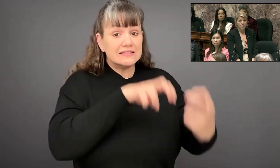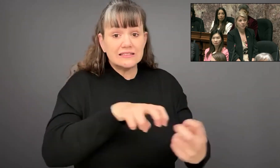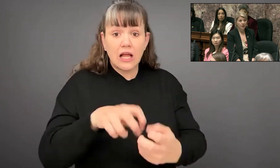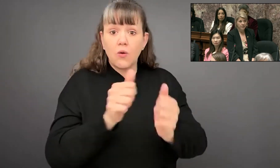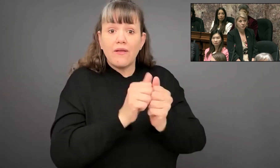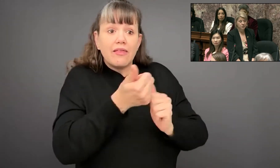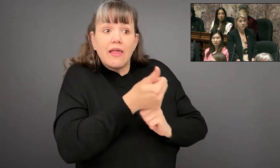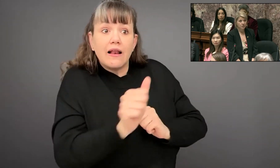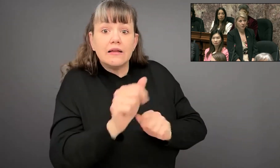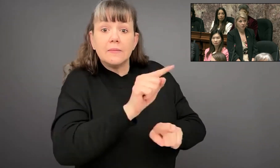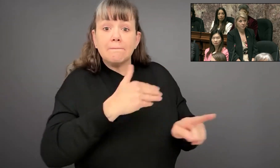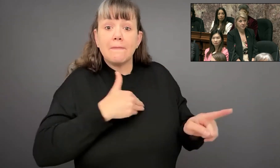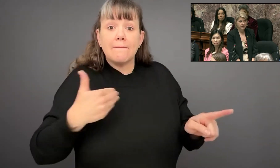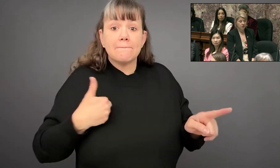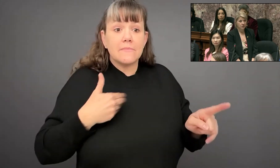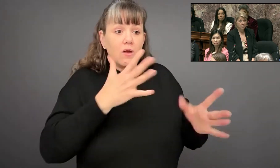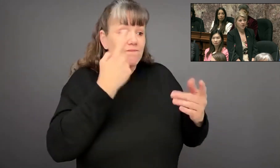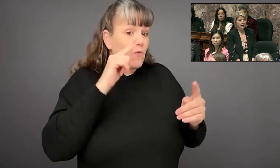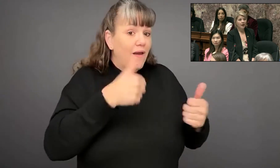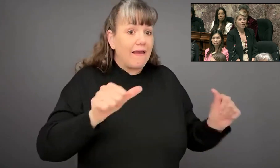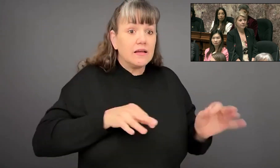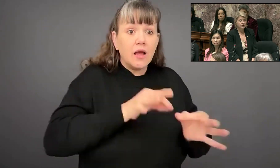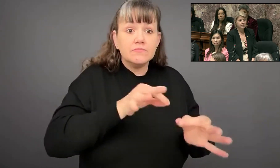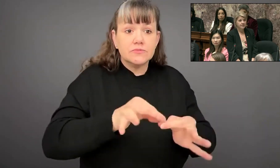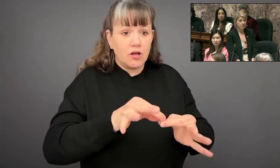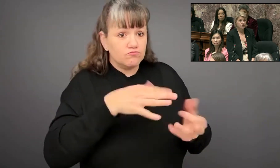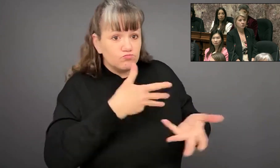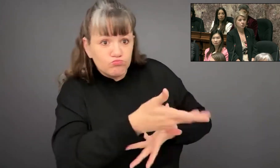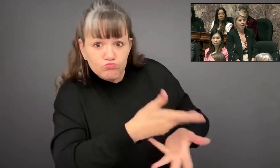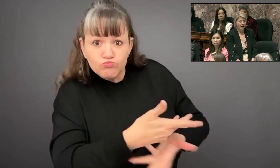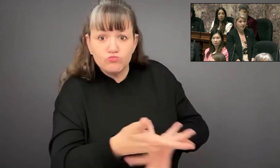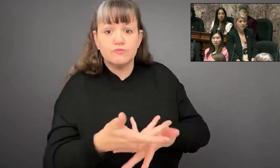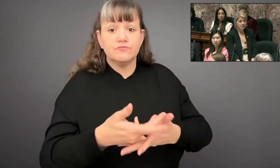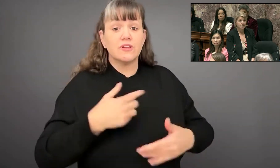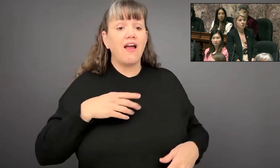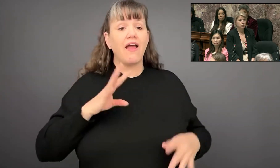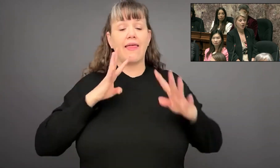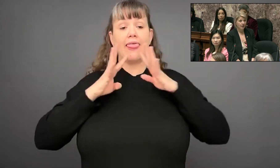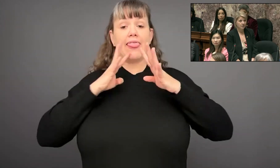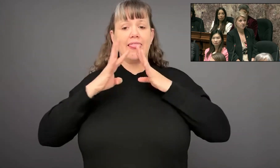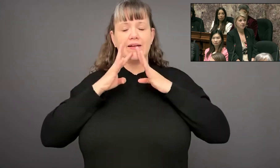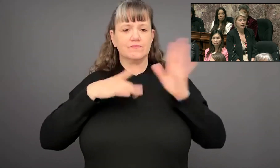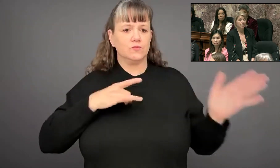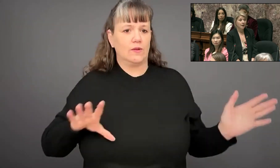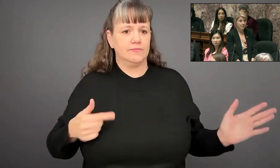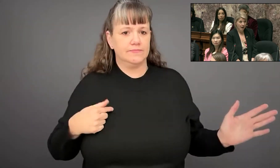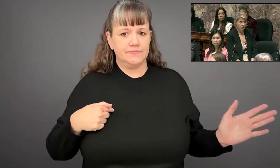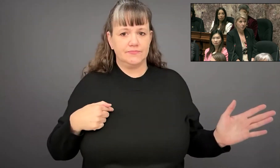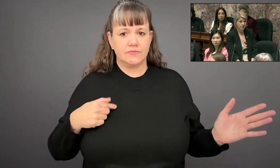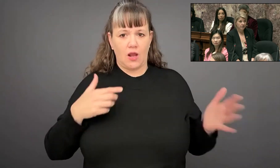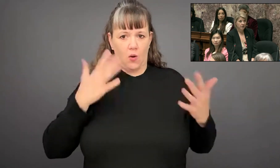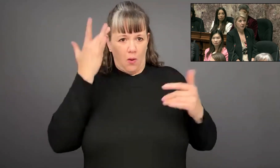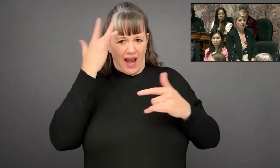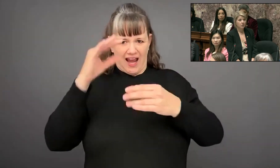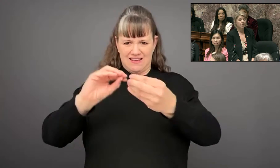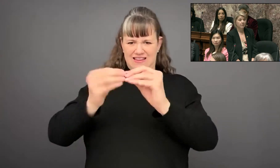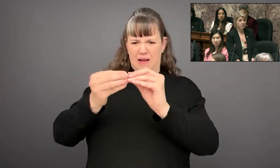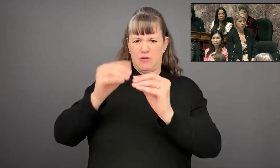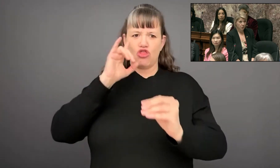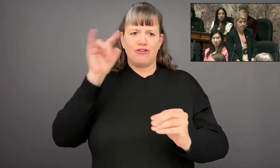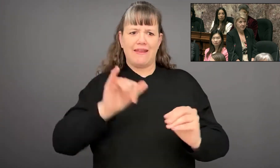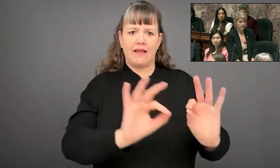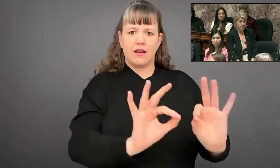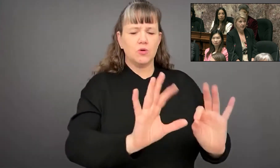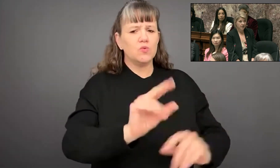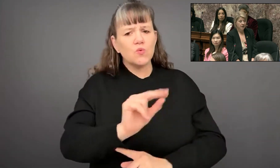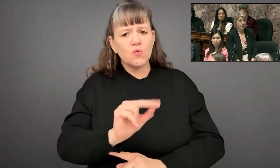talking about numbers, Honourable Speaker. Every single child is a child that mattered. Their life was